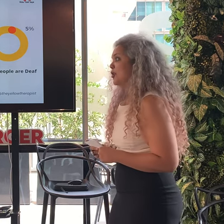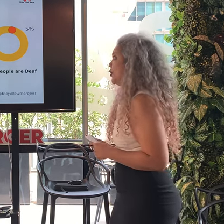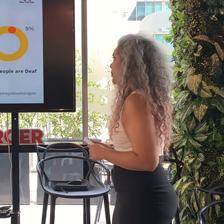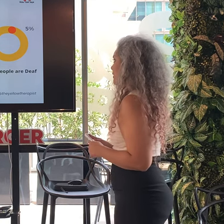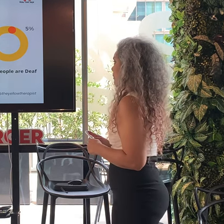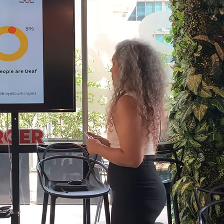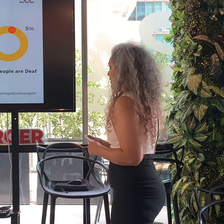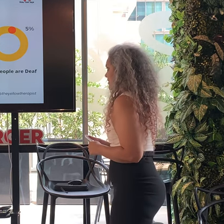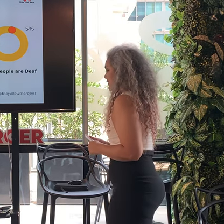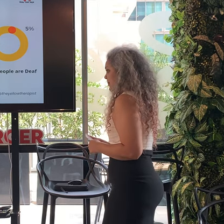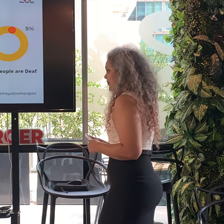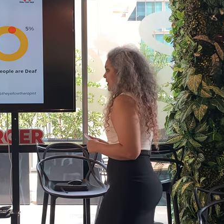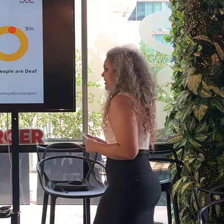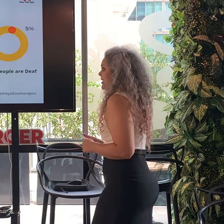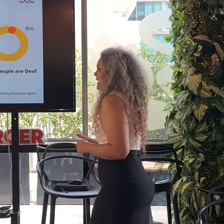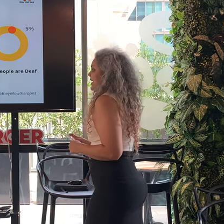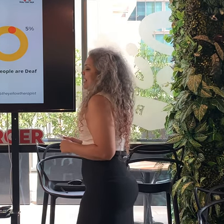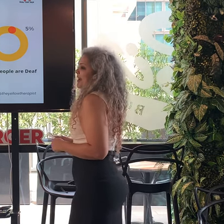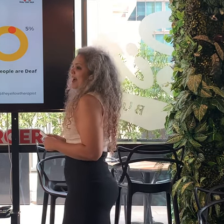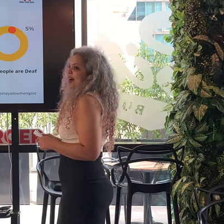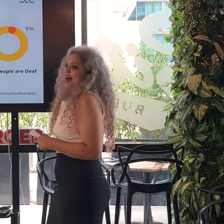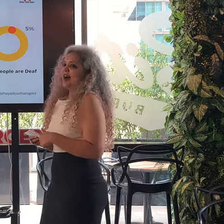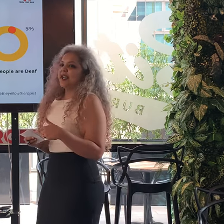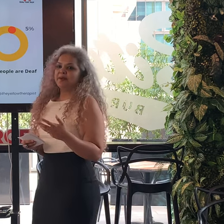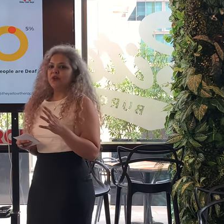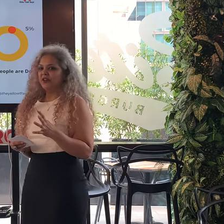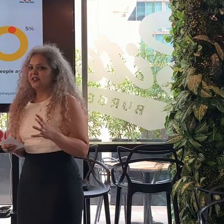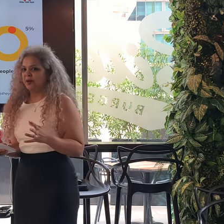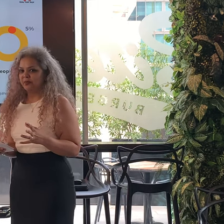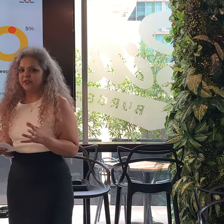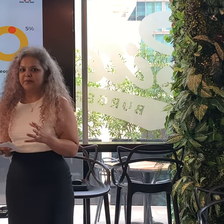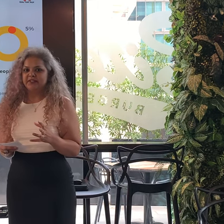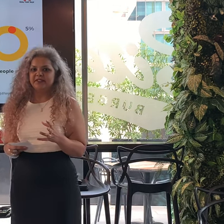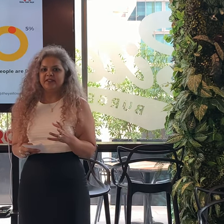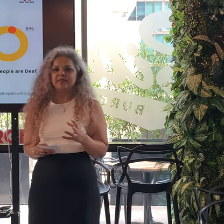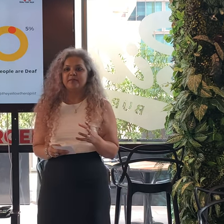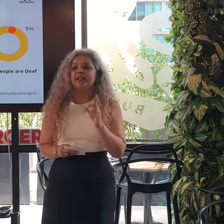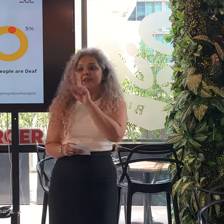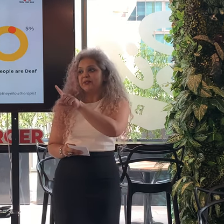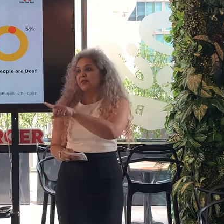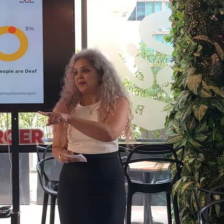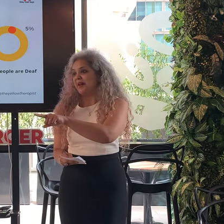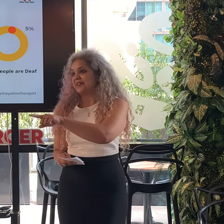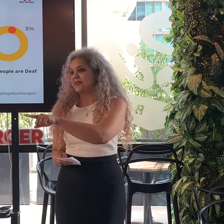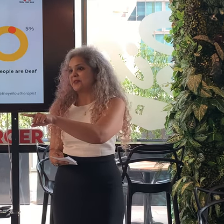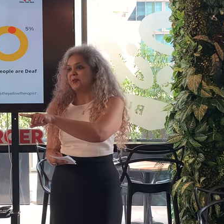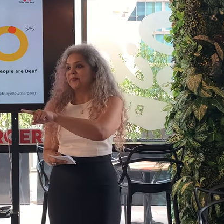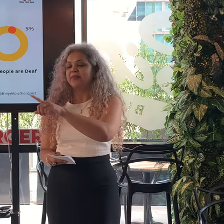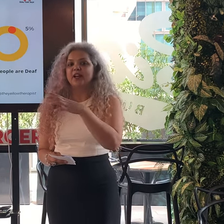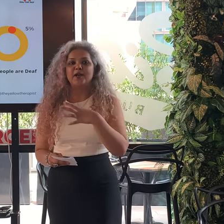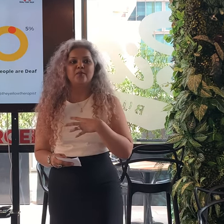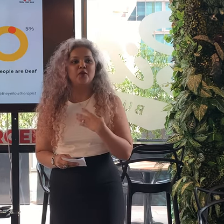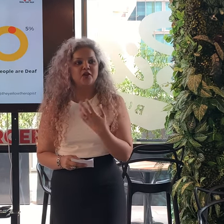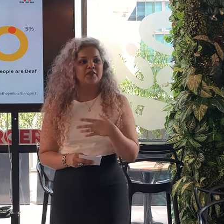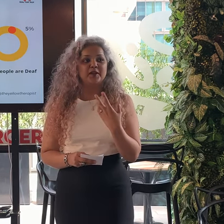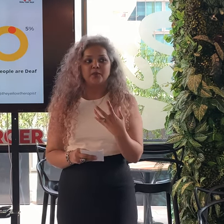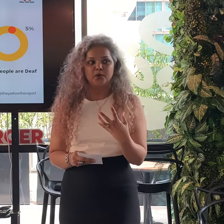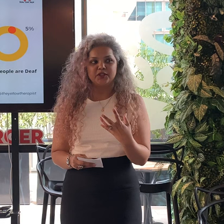over the world. I am not a numbers person. But I used to like maths in school. I am more of an emotion